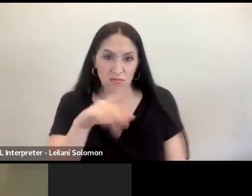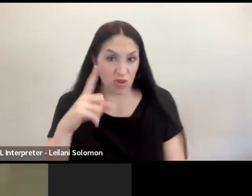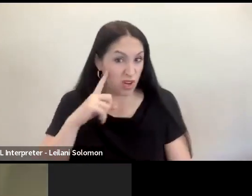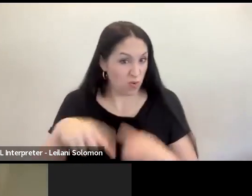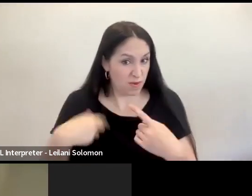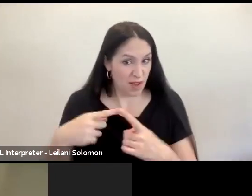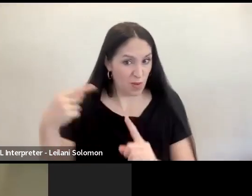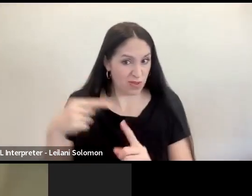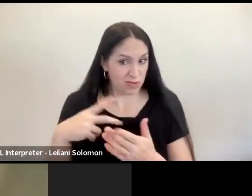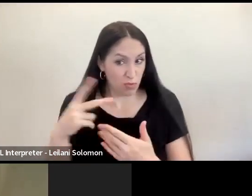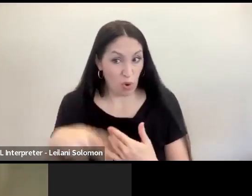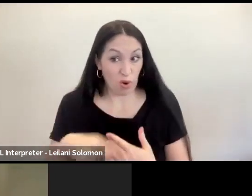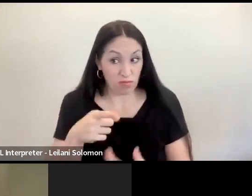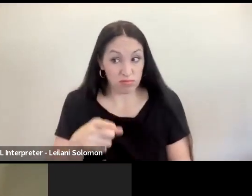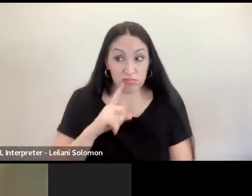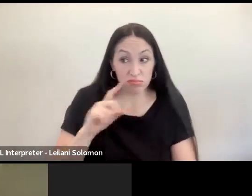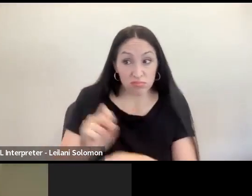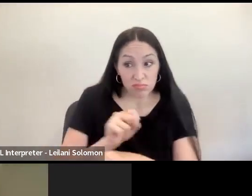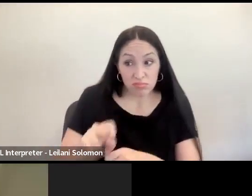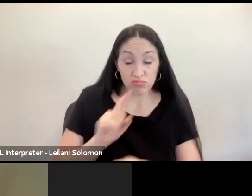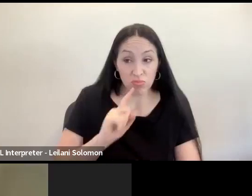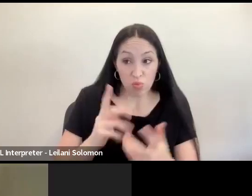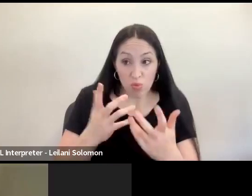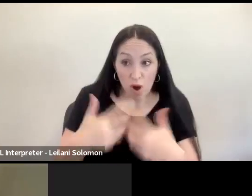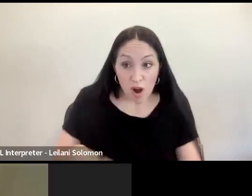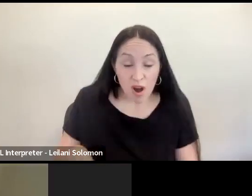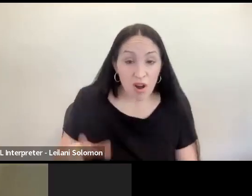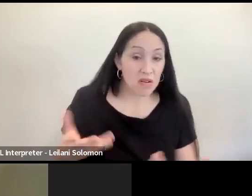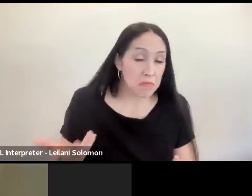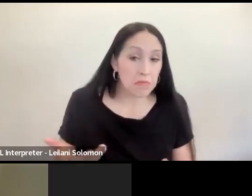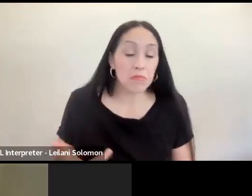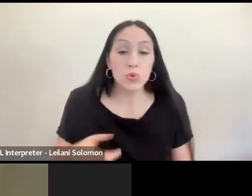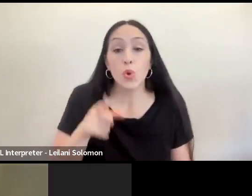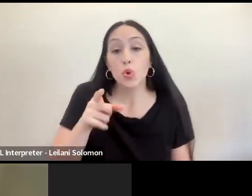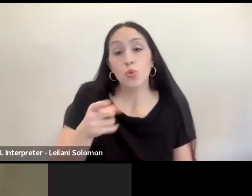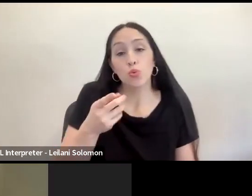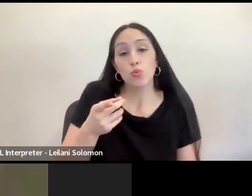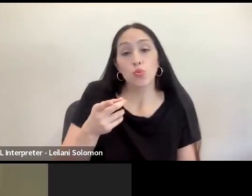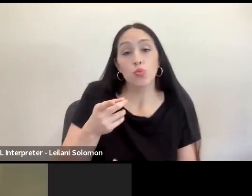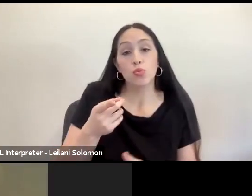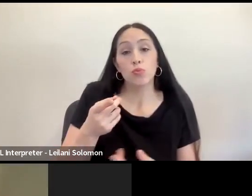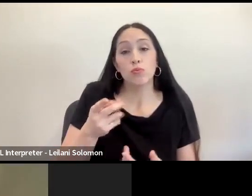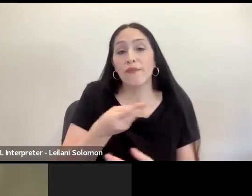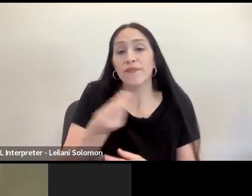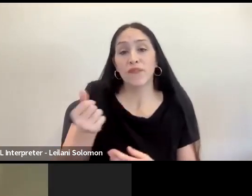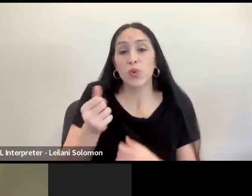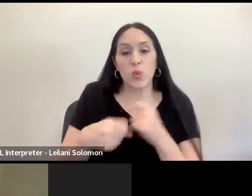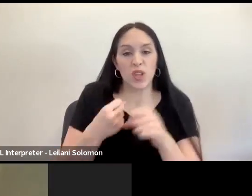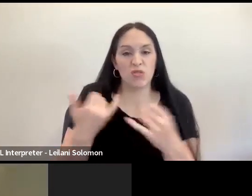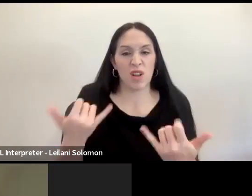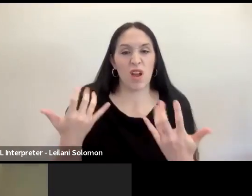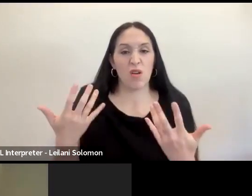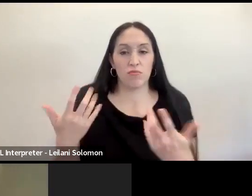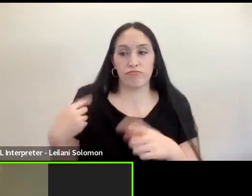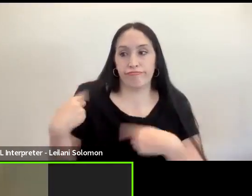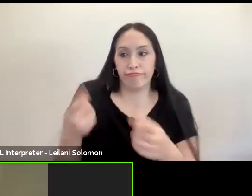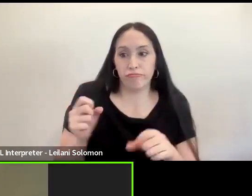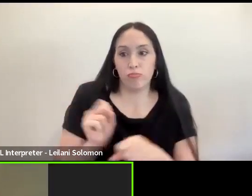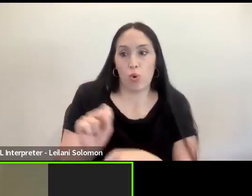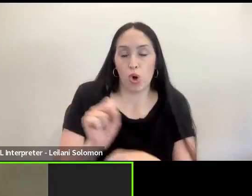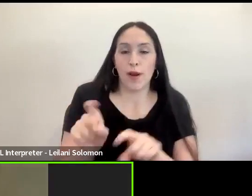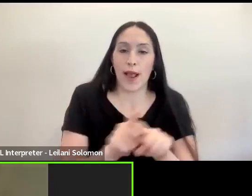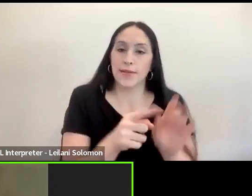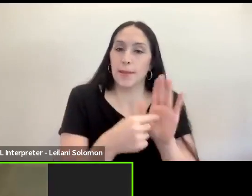work? So knowing that you've been a brand ambassador for a few years, what kind of events do you enjoy going to? I